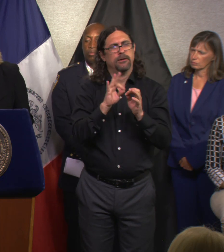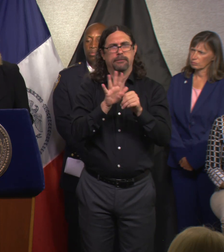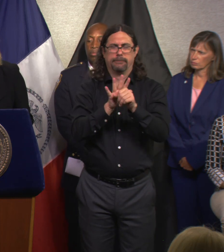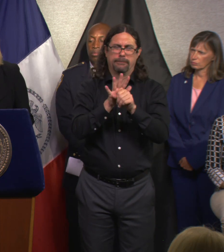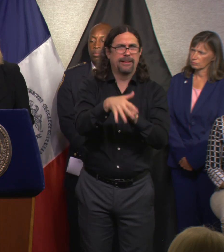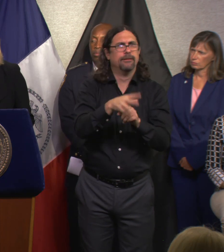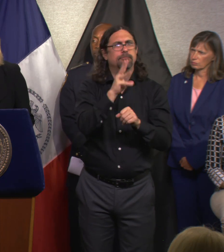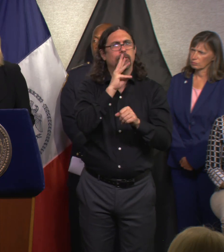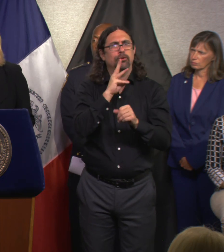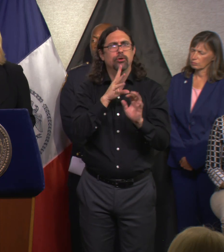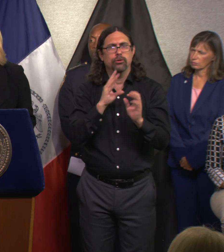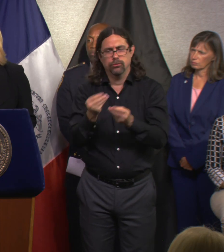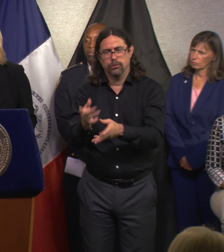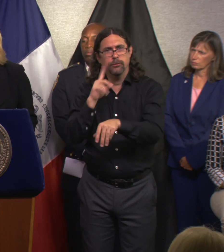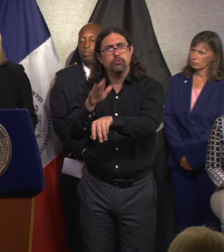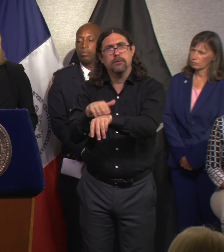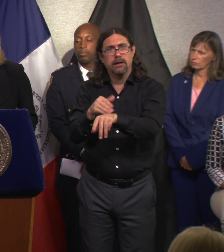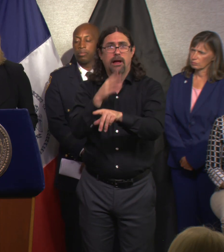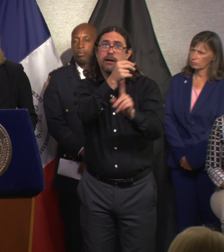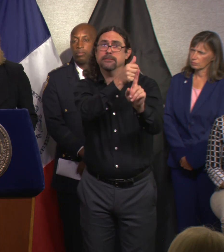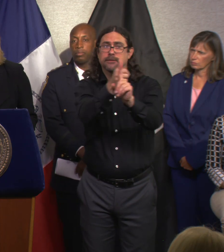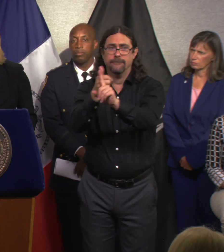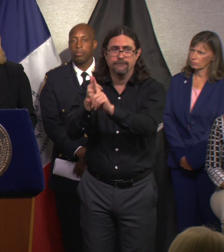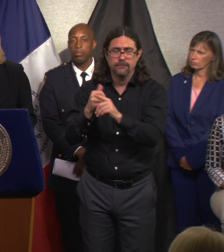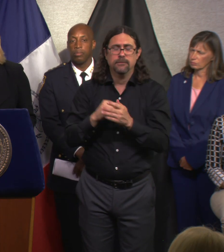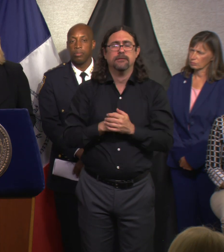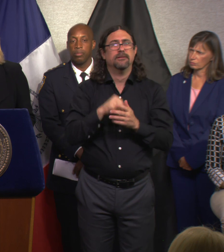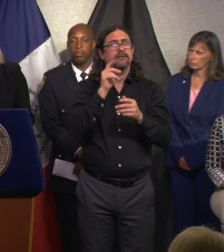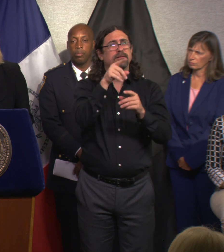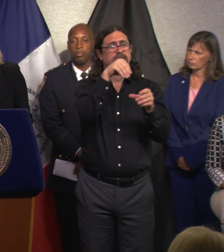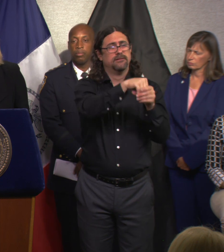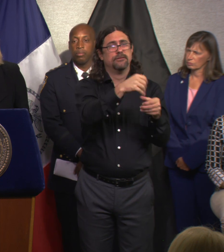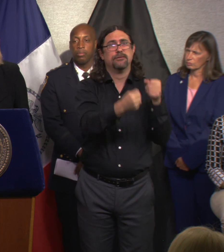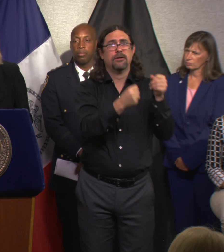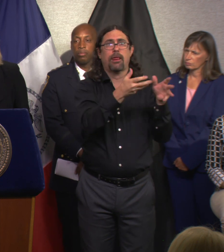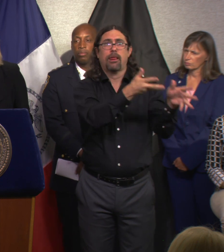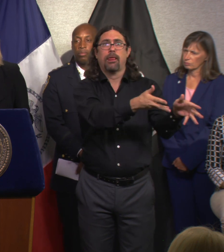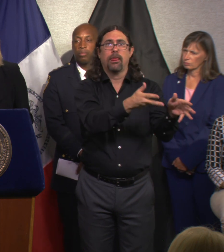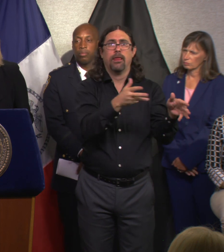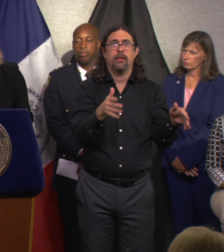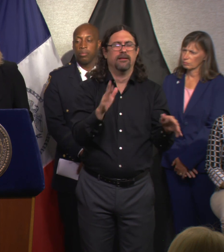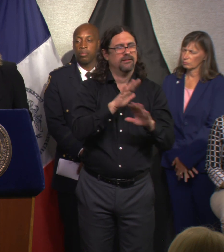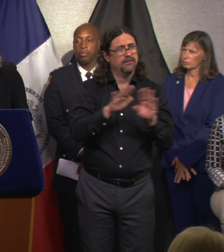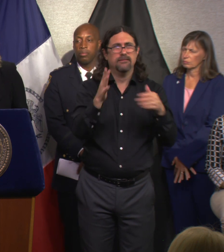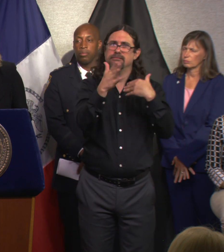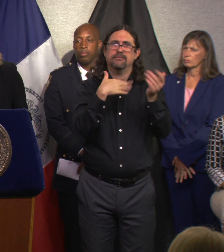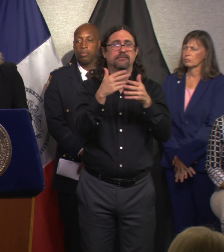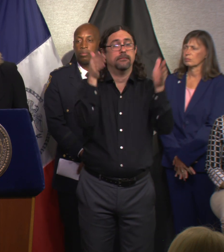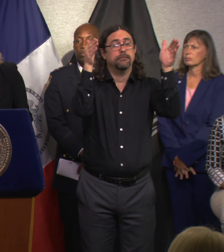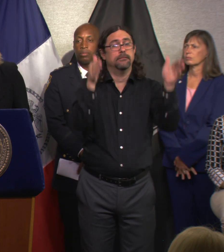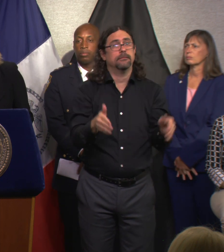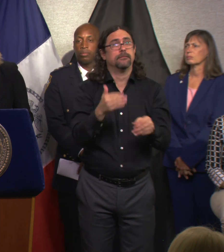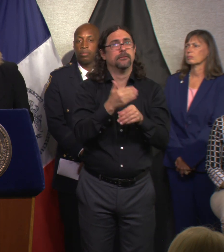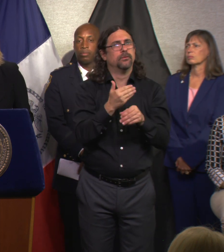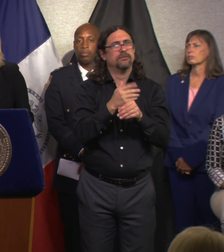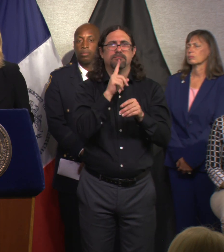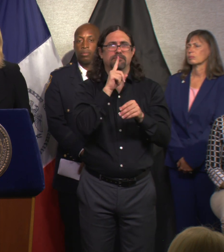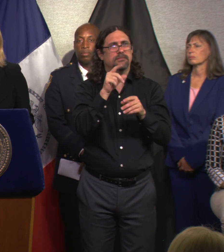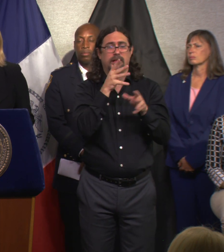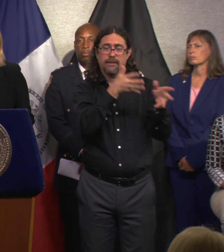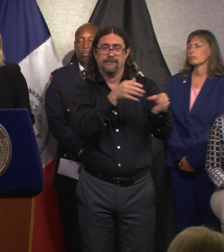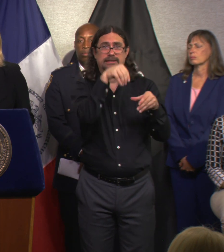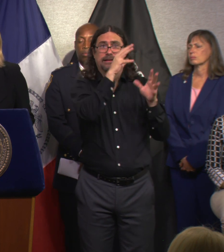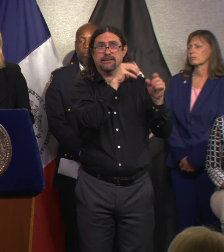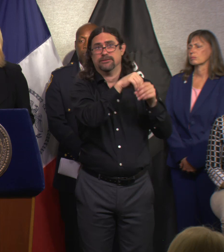with the windows open, extreme temperatures inside these cars can be extremely dangerous to them. And finally, and very important, I want